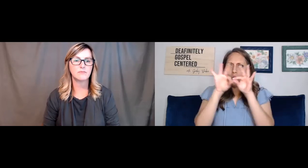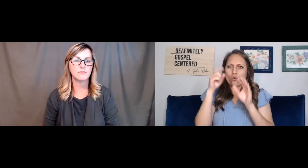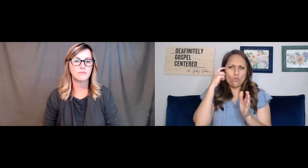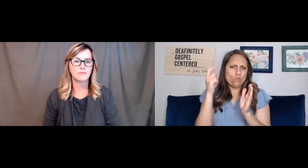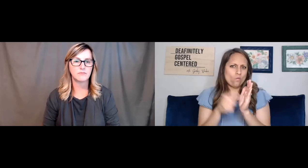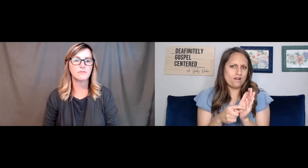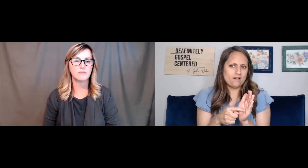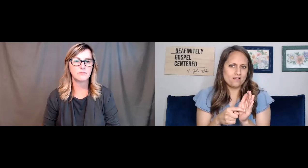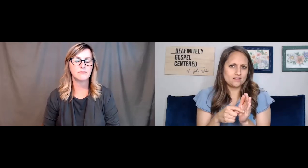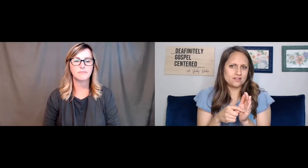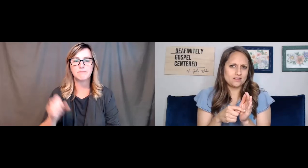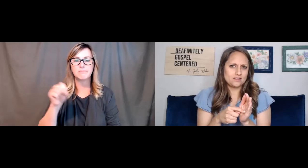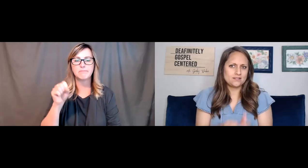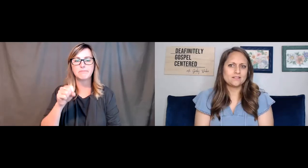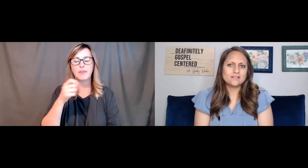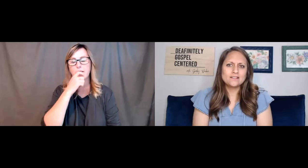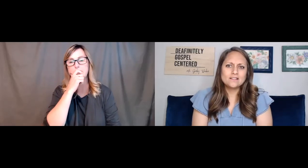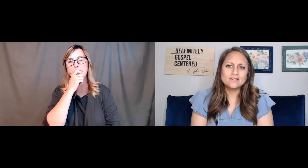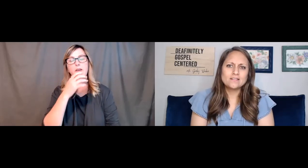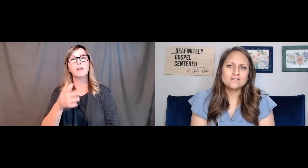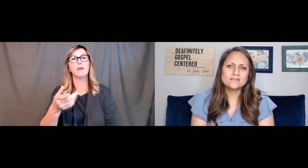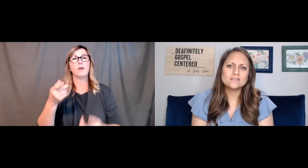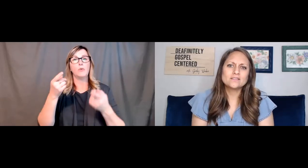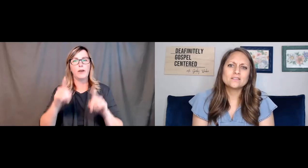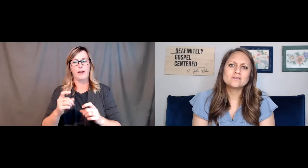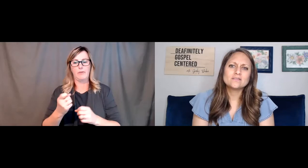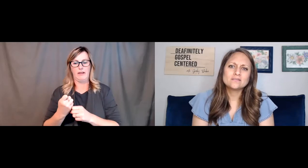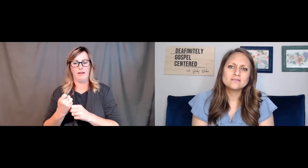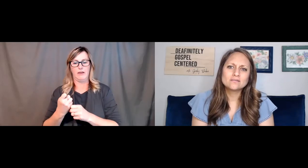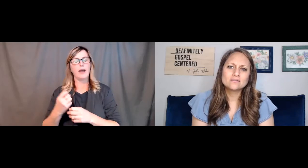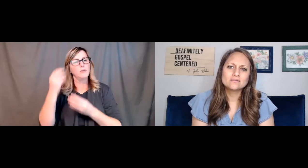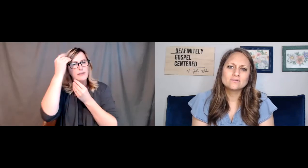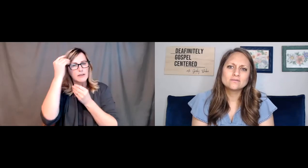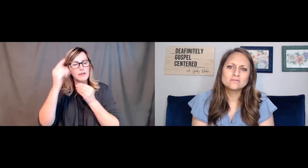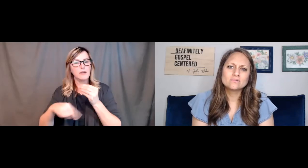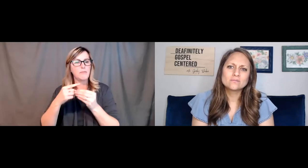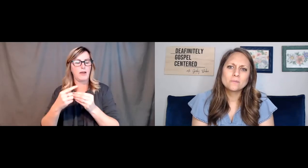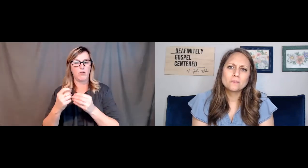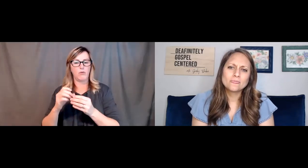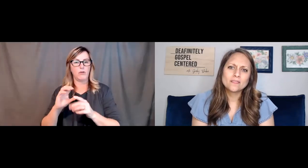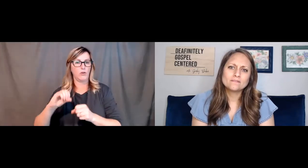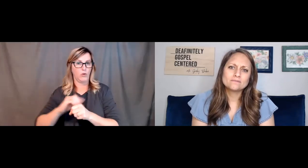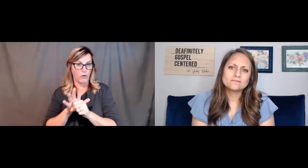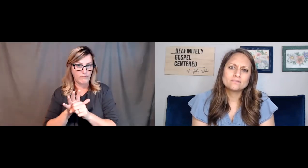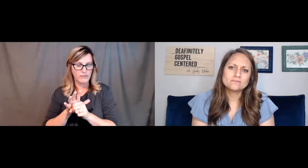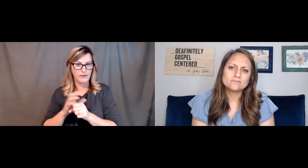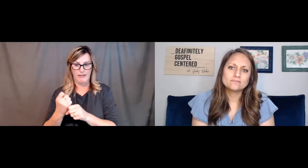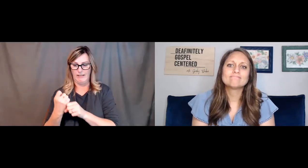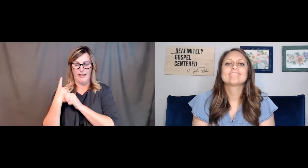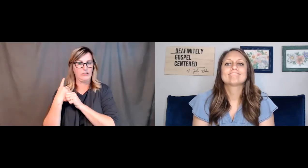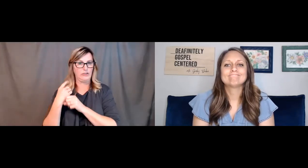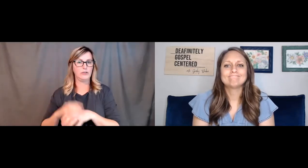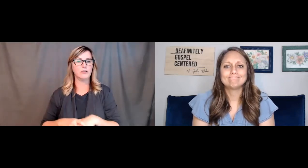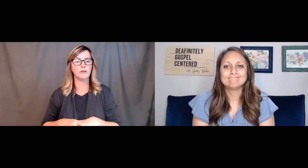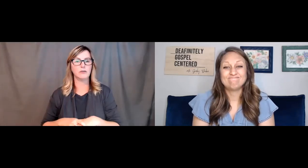that generational forgiveness was something we needed to discuss, that was worth recognizing? So for me, I was thinking about